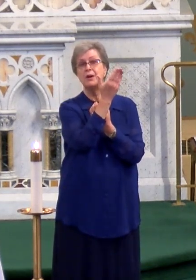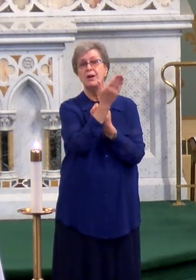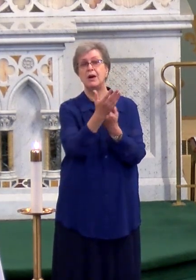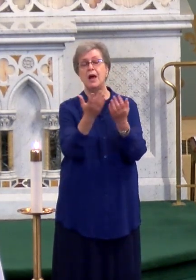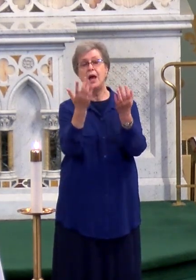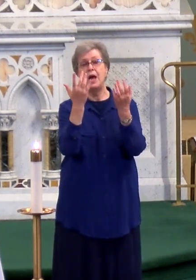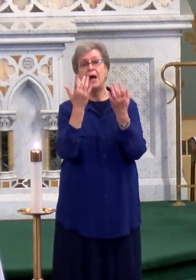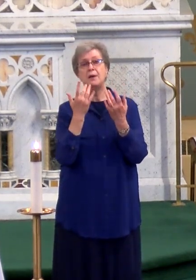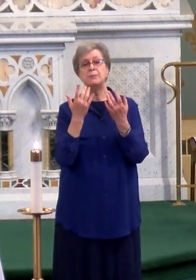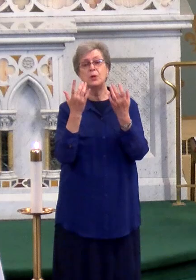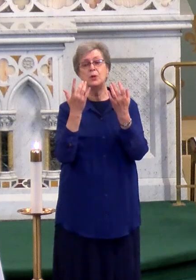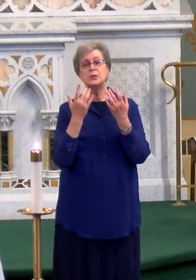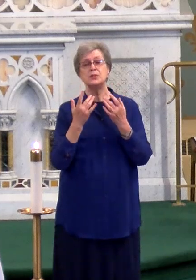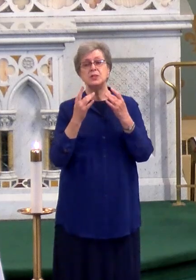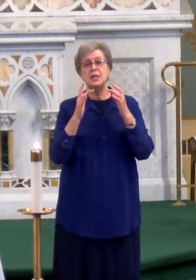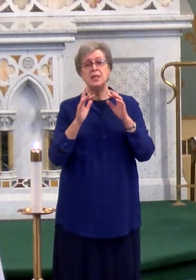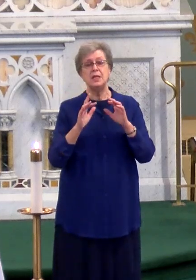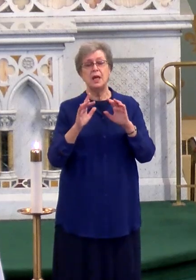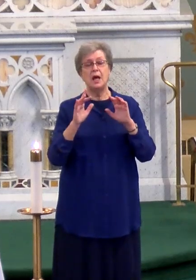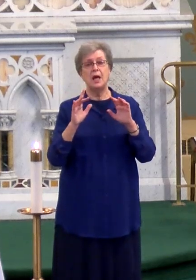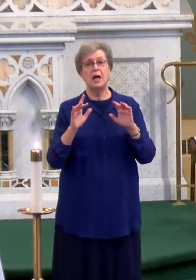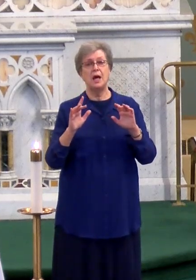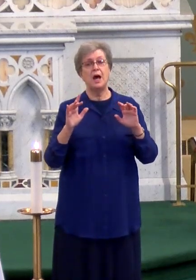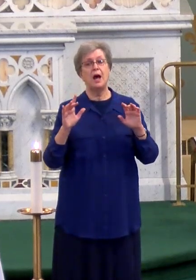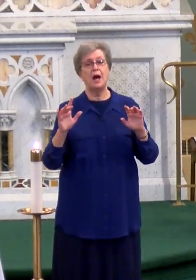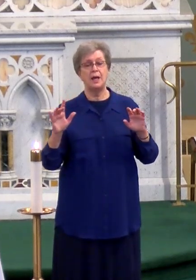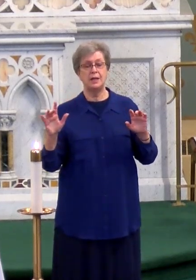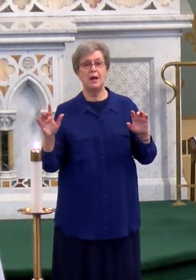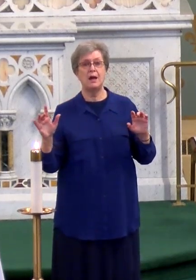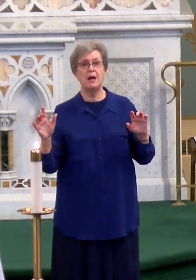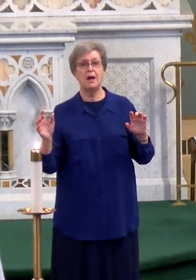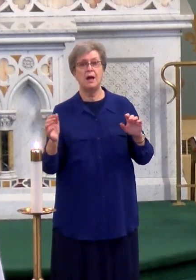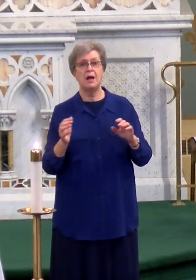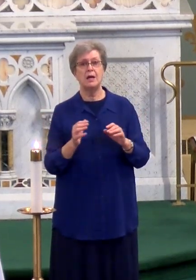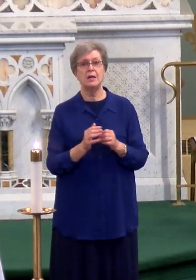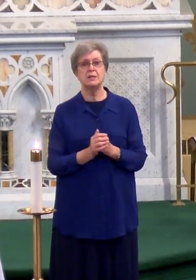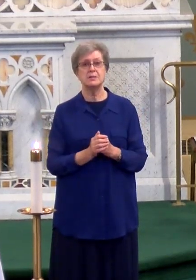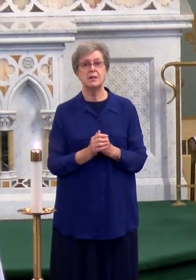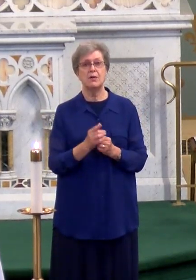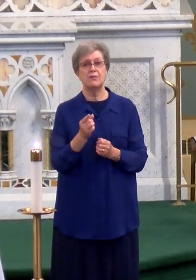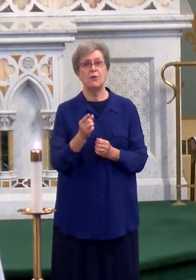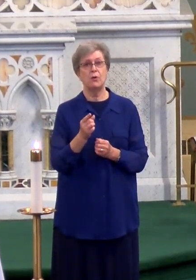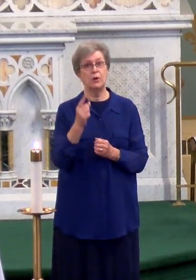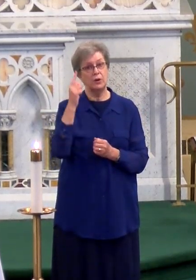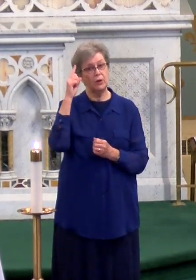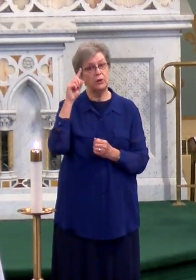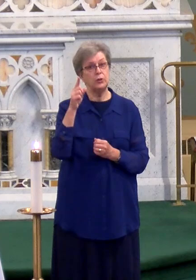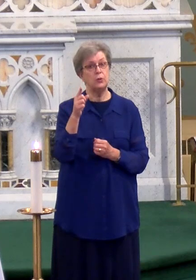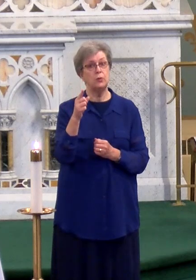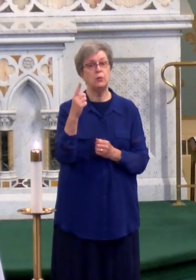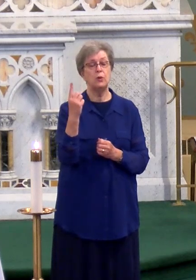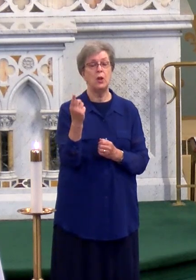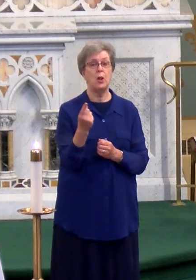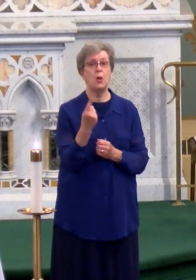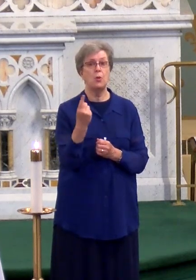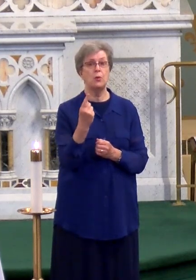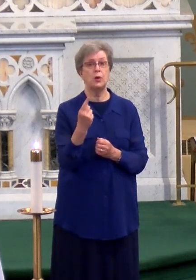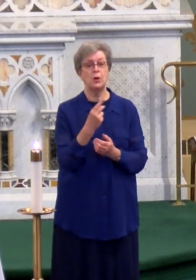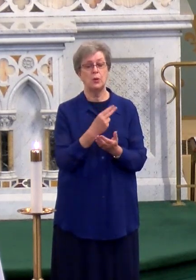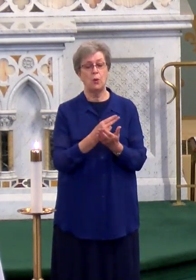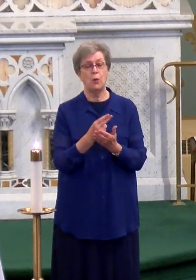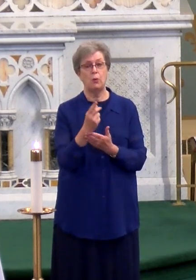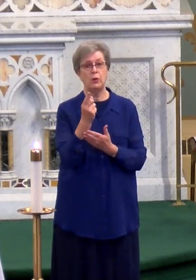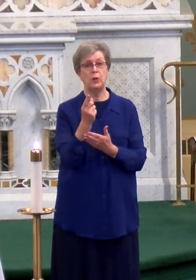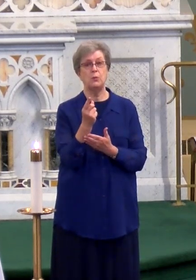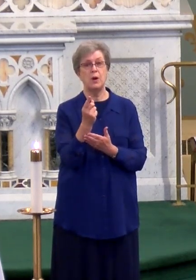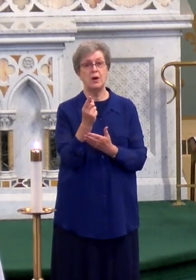Father, have mercy on us. For you alone